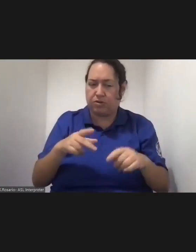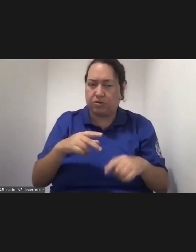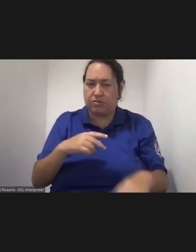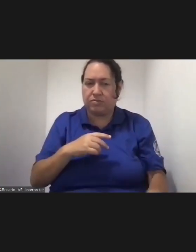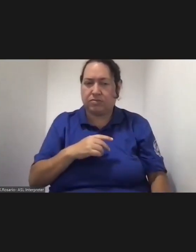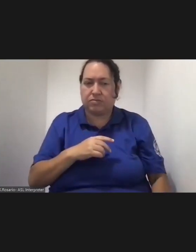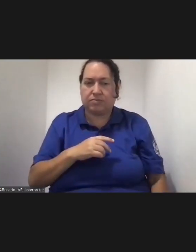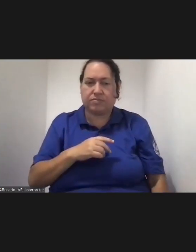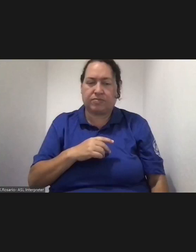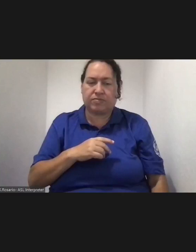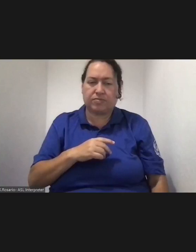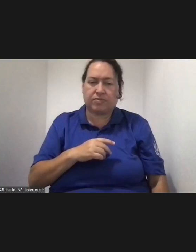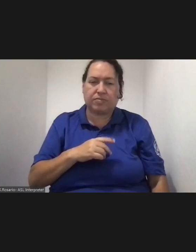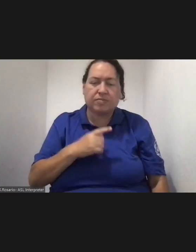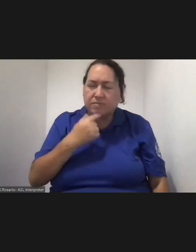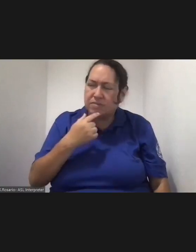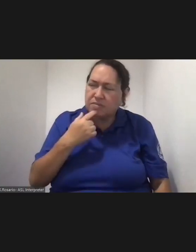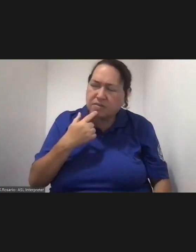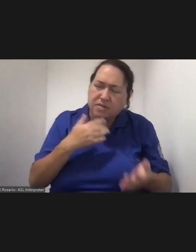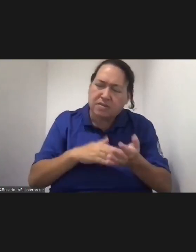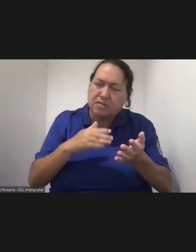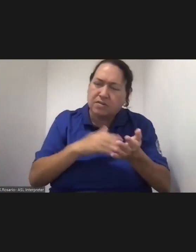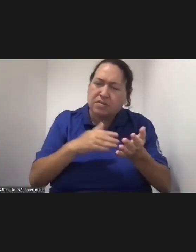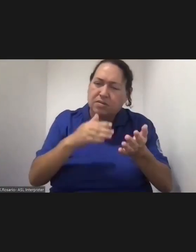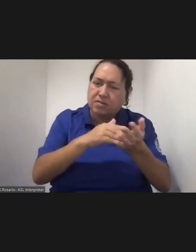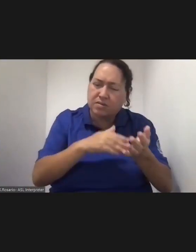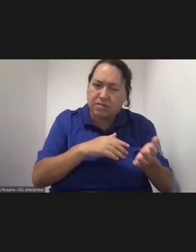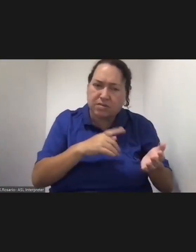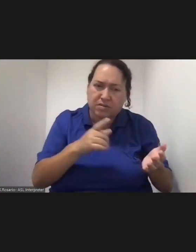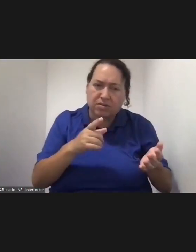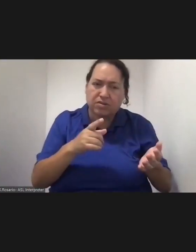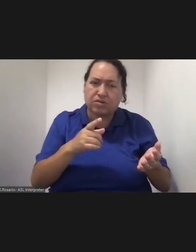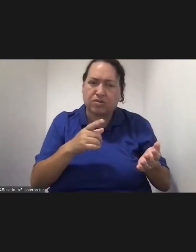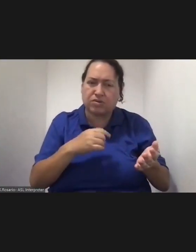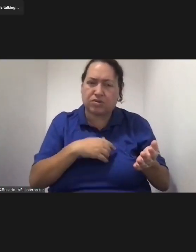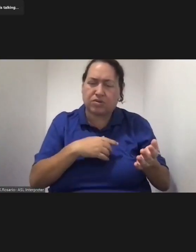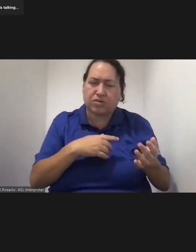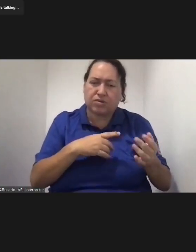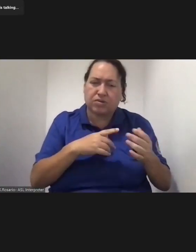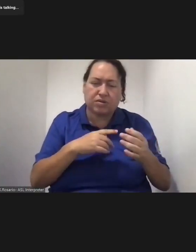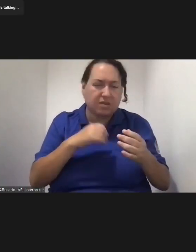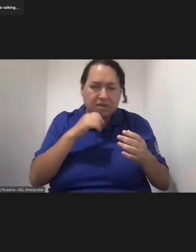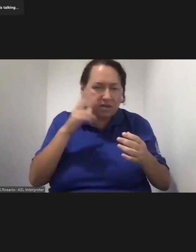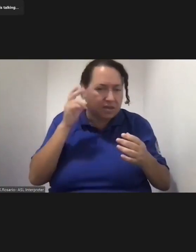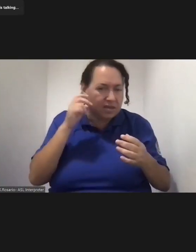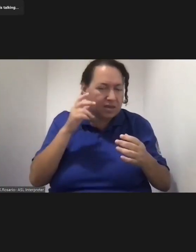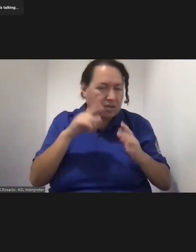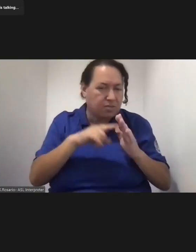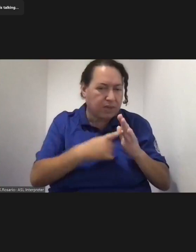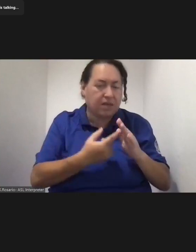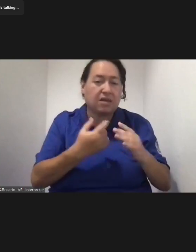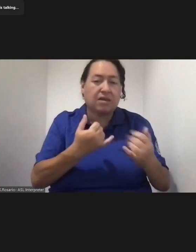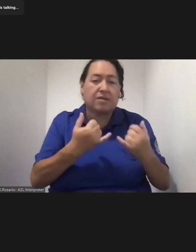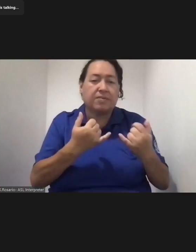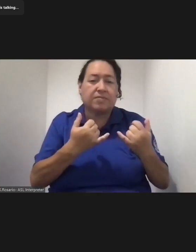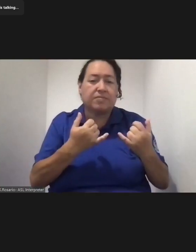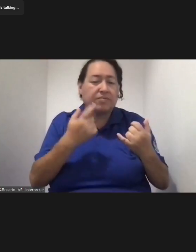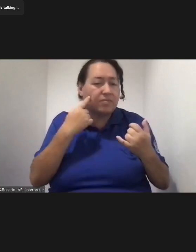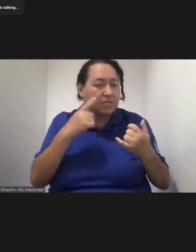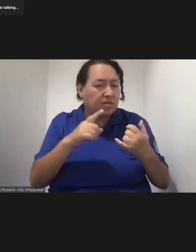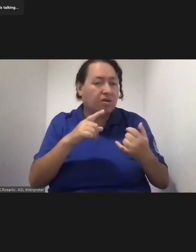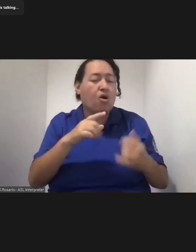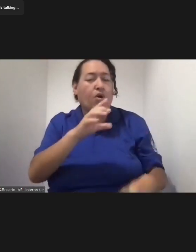Can you repeat that? Marvick, you were cut off in the beginning. I'm sorry. This is for Dr.